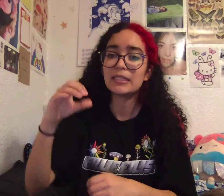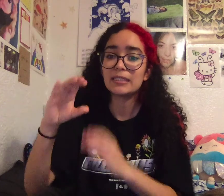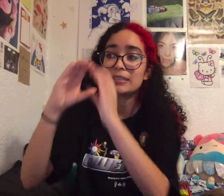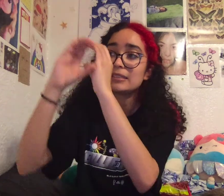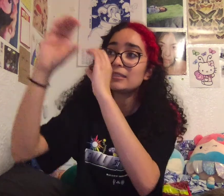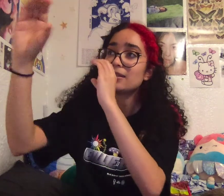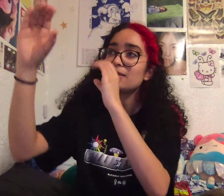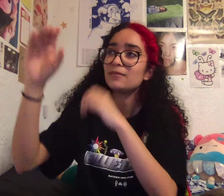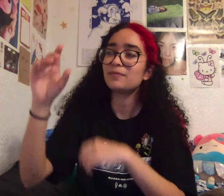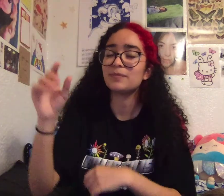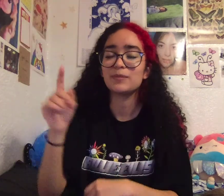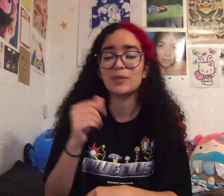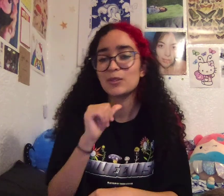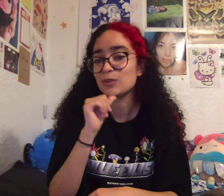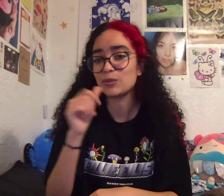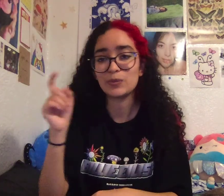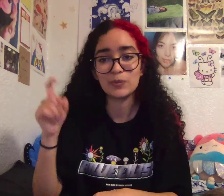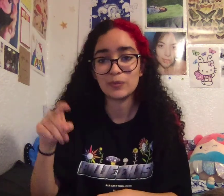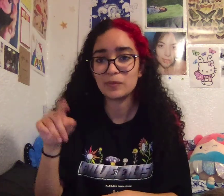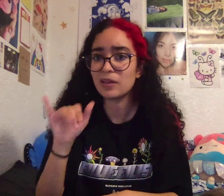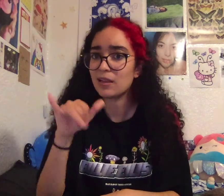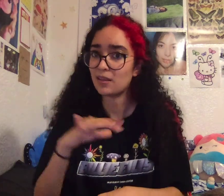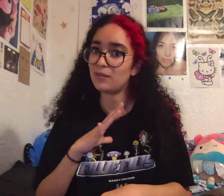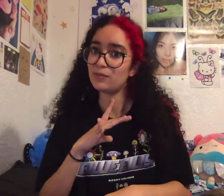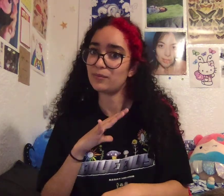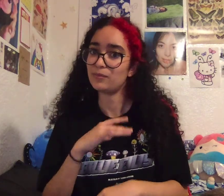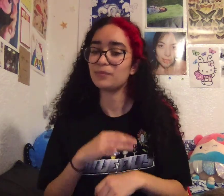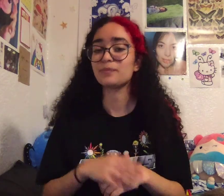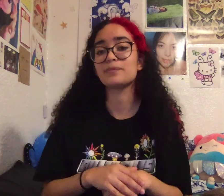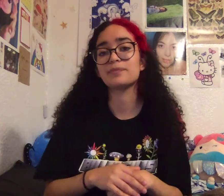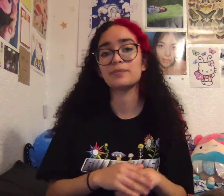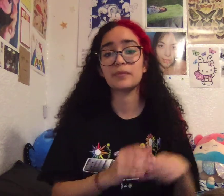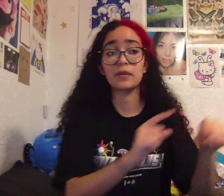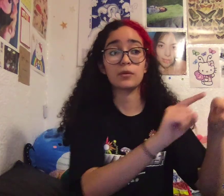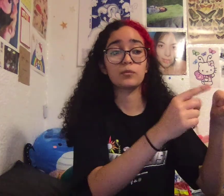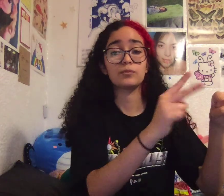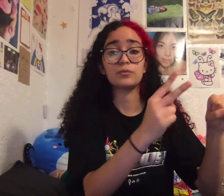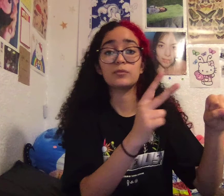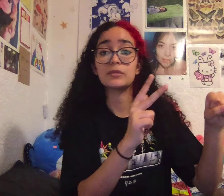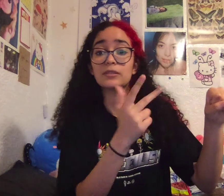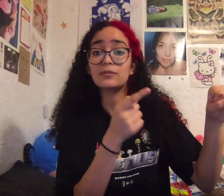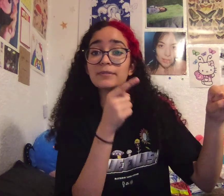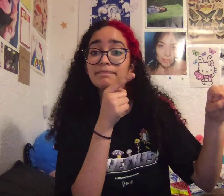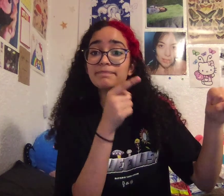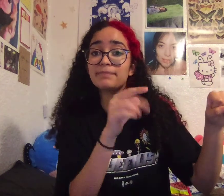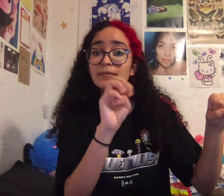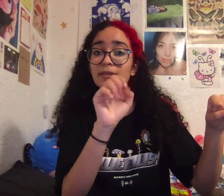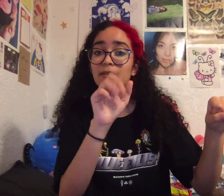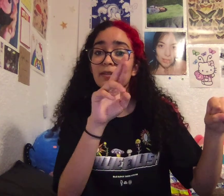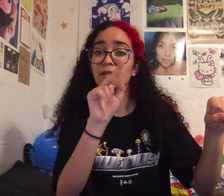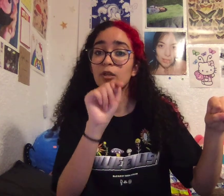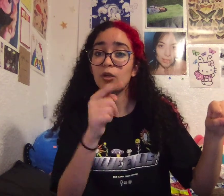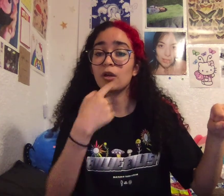that? The third planet is, well, ours, the Earth. The Earth is the third